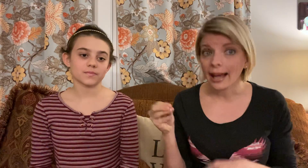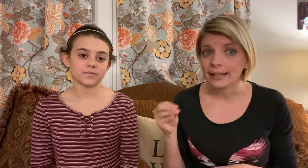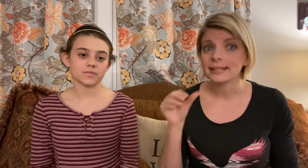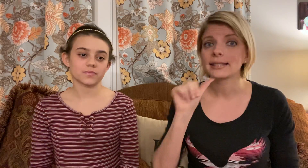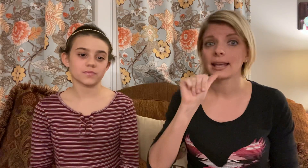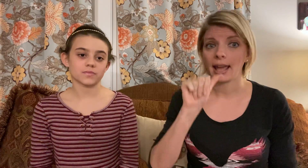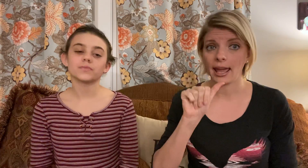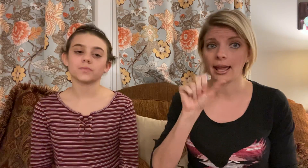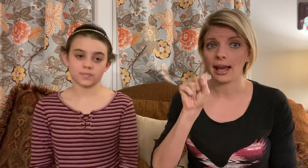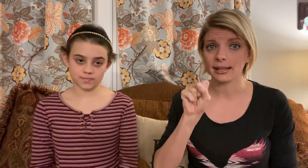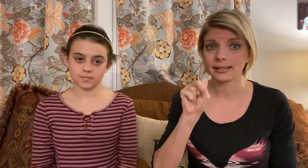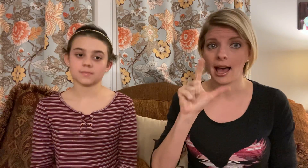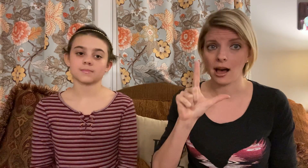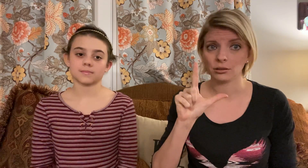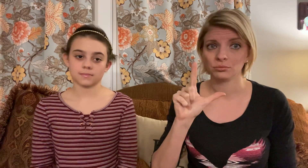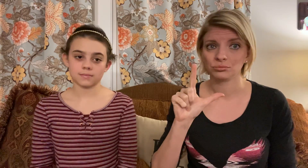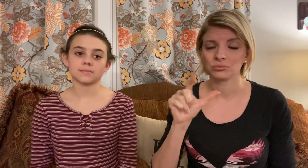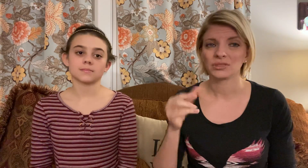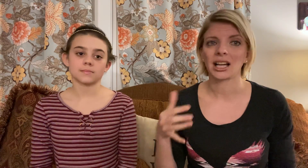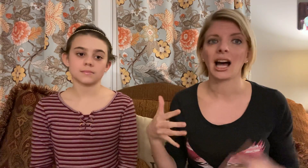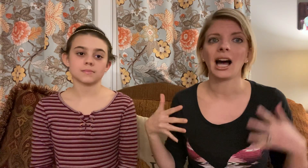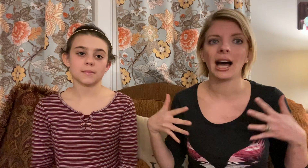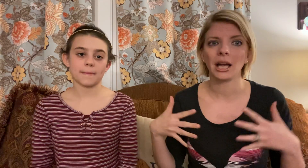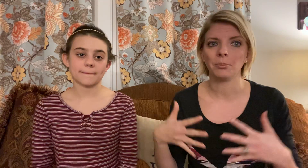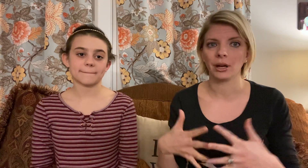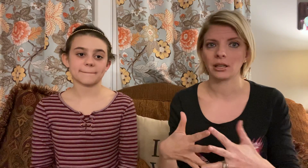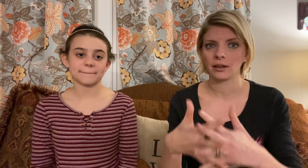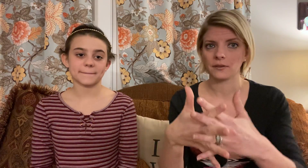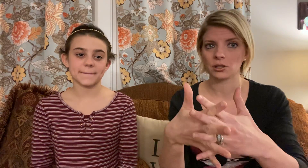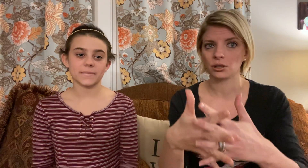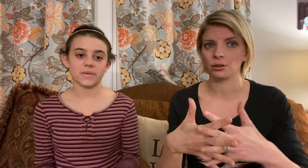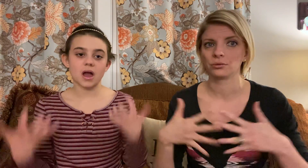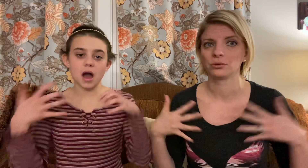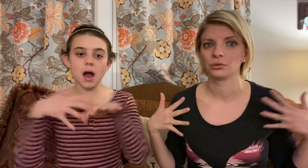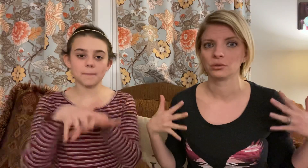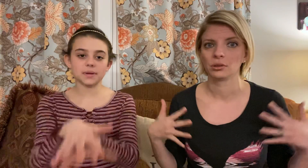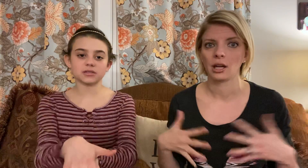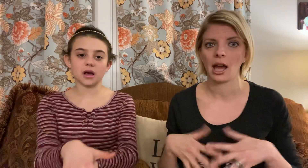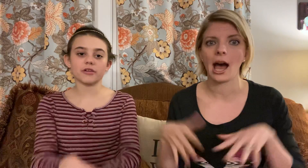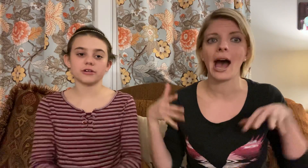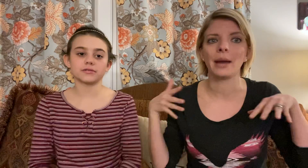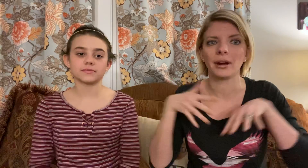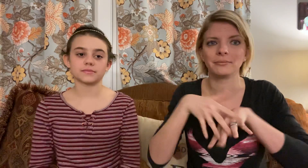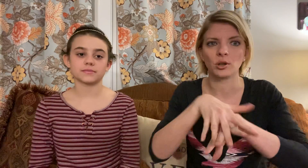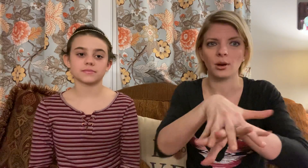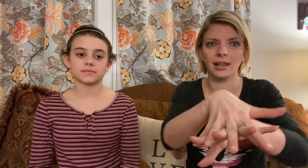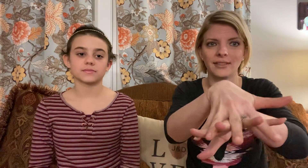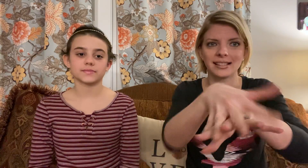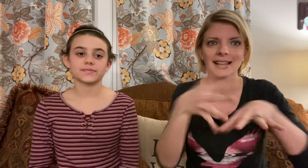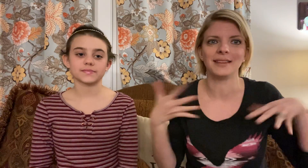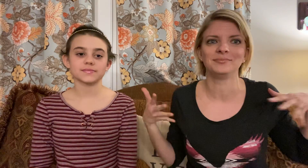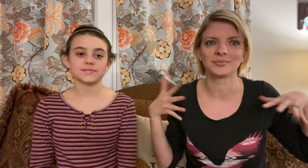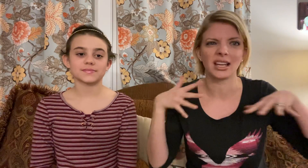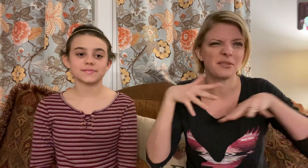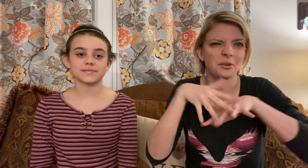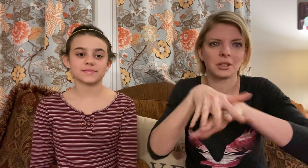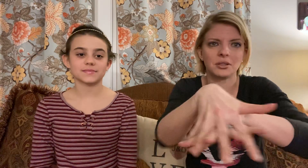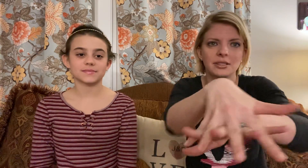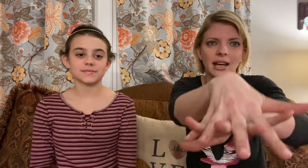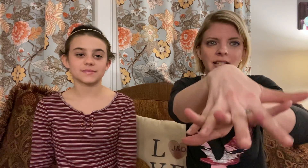and ASL, like a hybrid of the two. A hybrid. Oh, I love that sign. I never really use that.